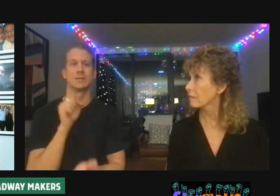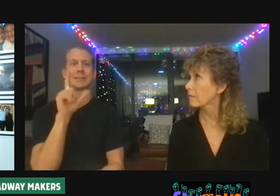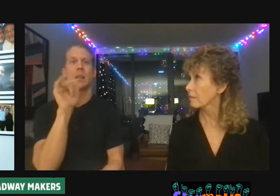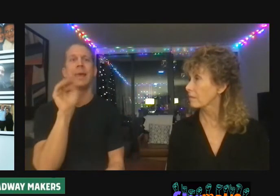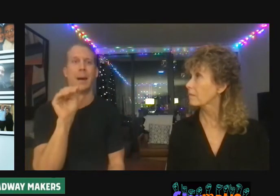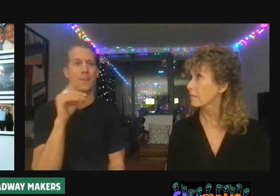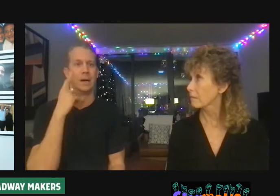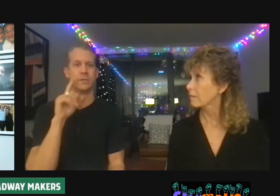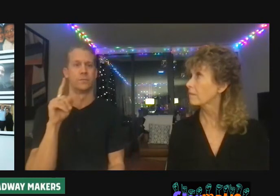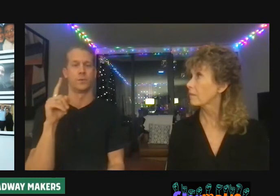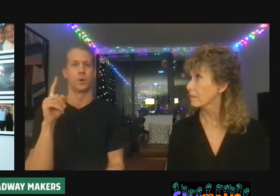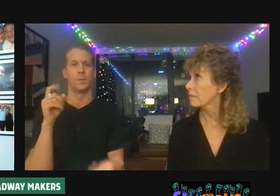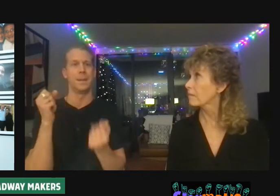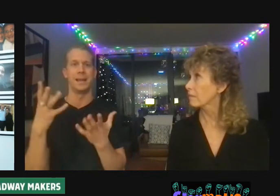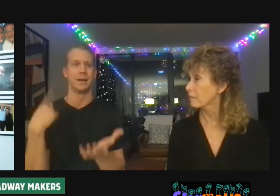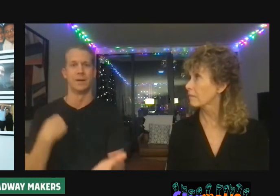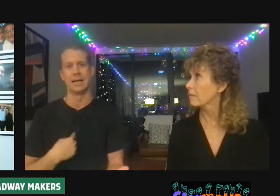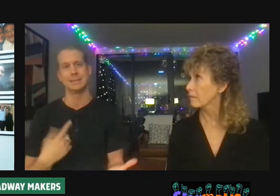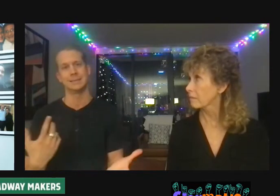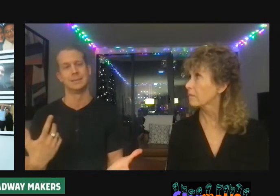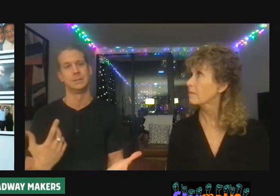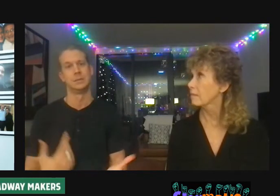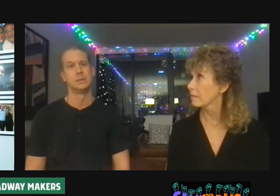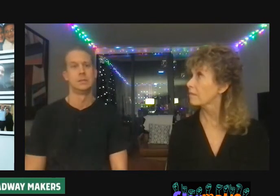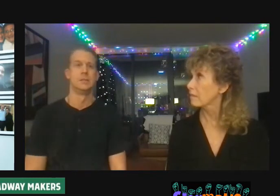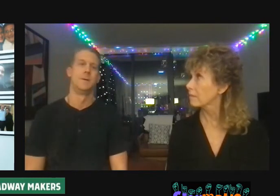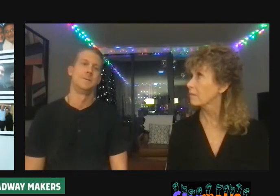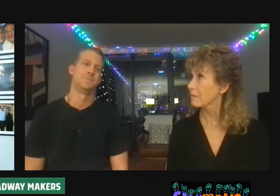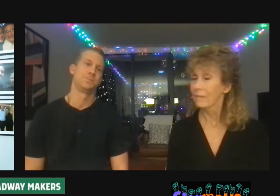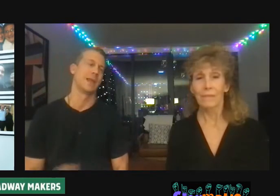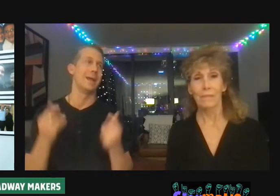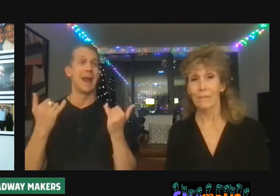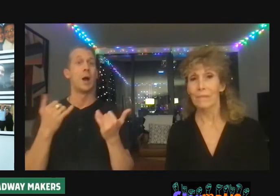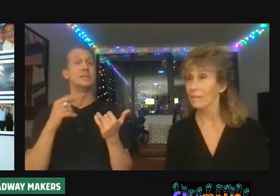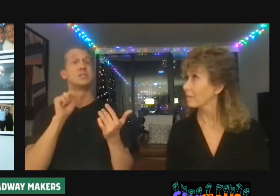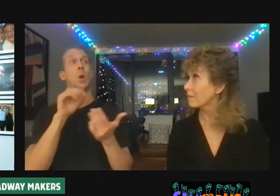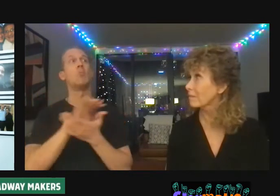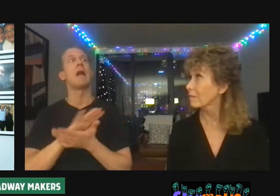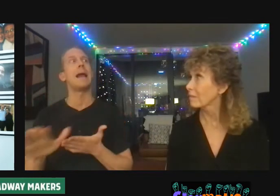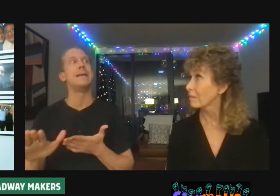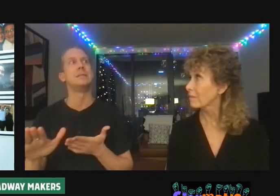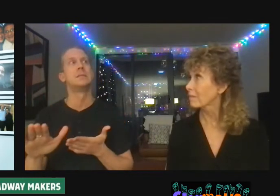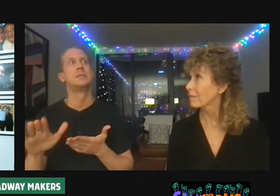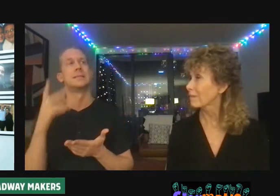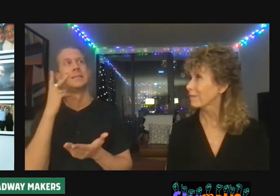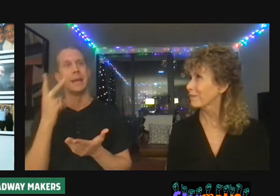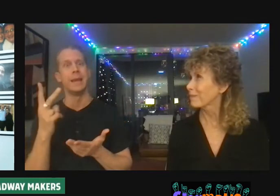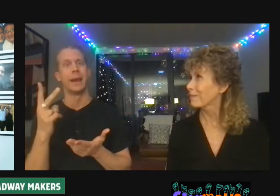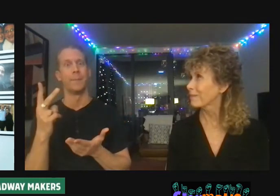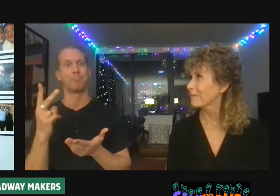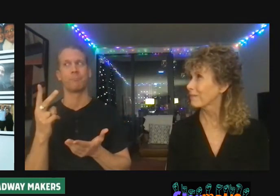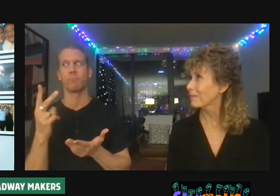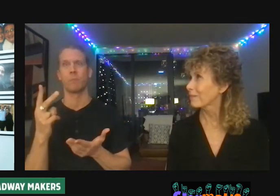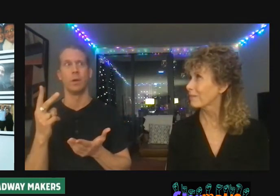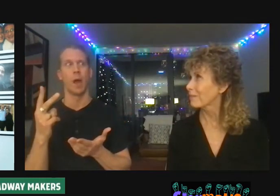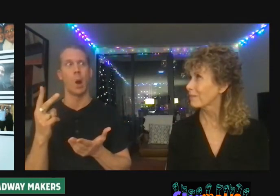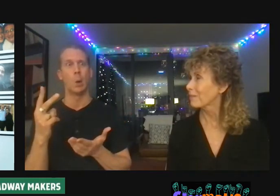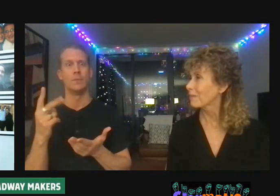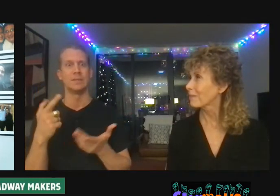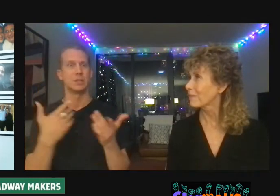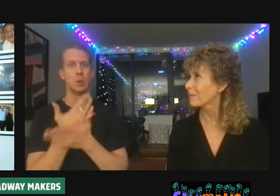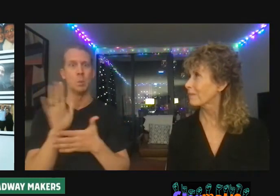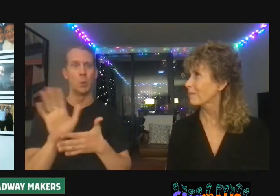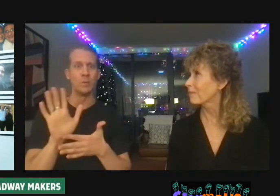are slim for many of us. And now it's so nice to see, you